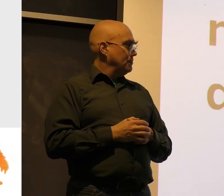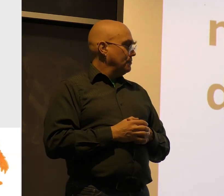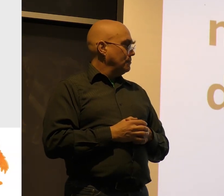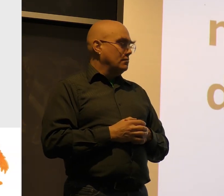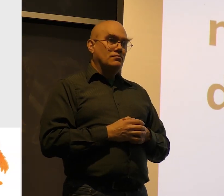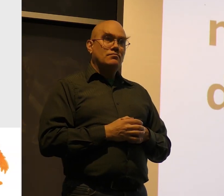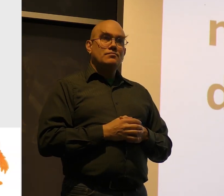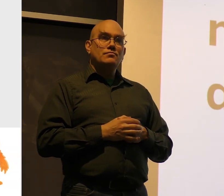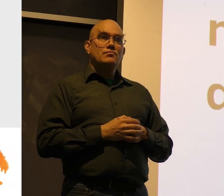saw it, they're a part of it.